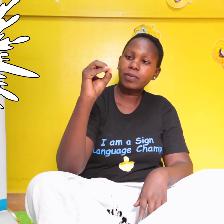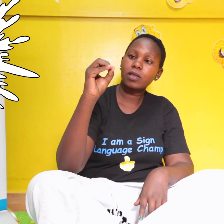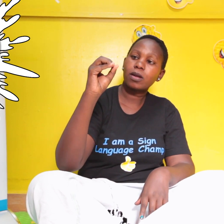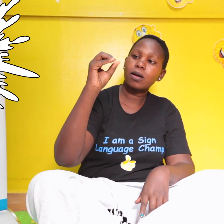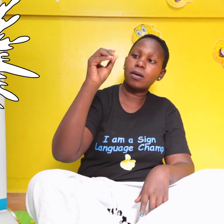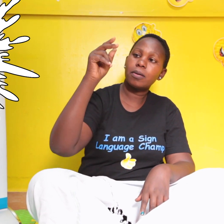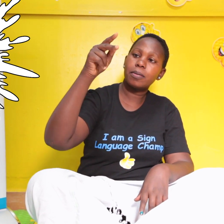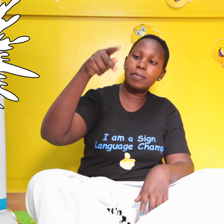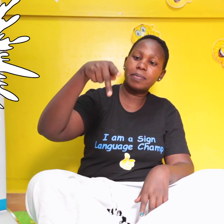P,